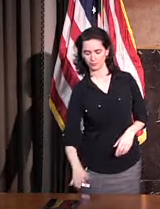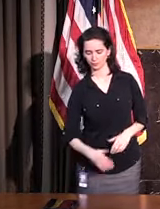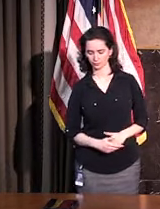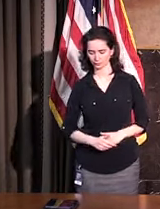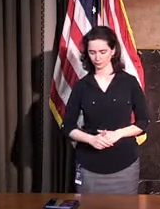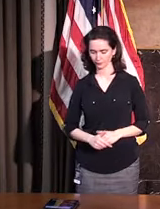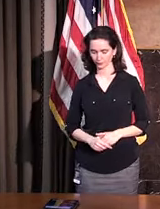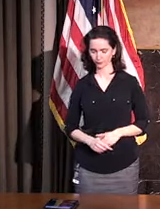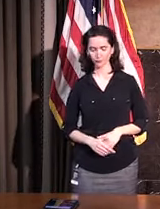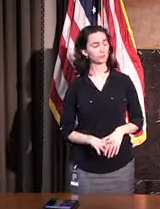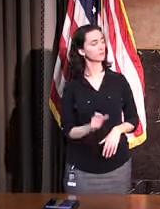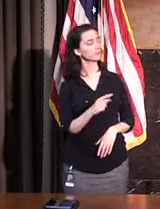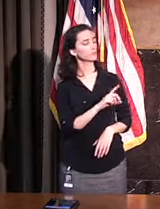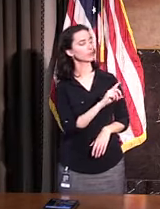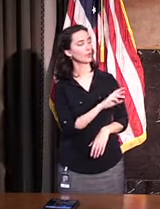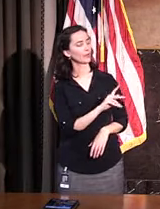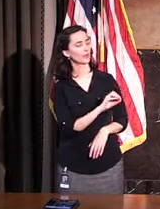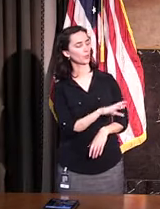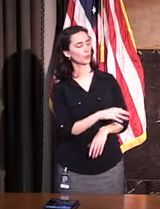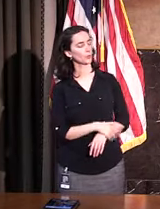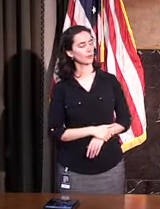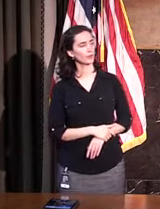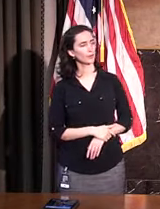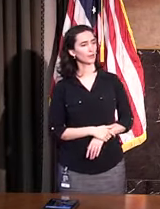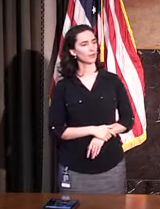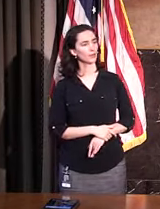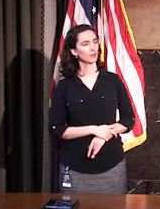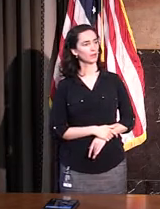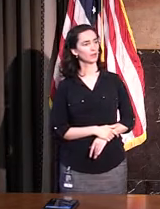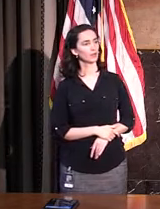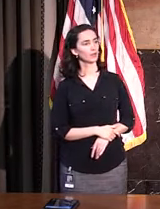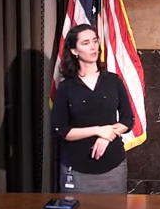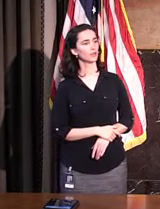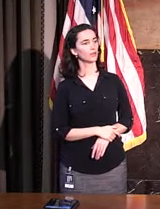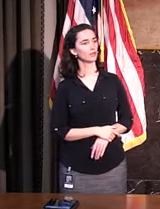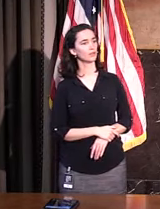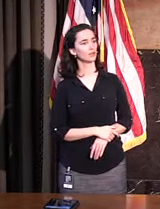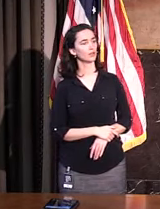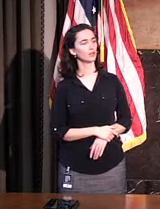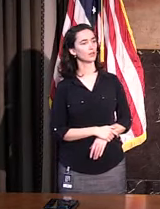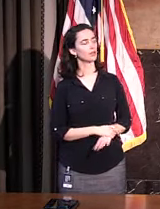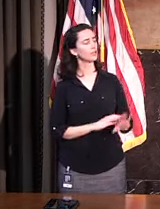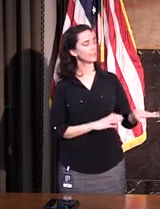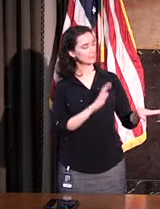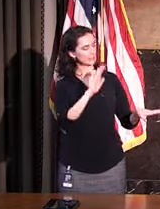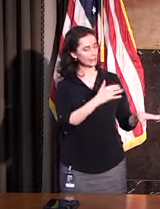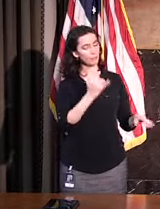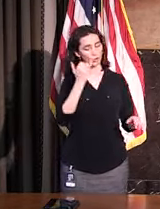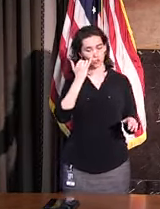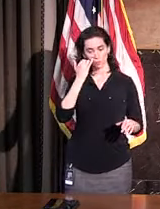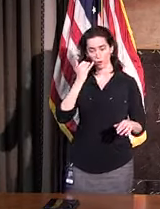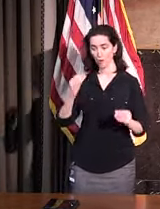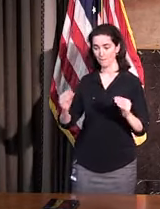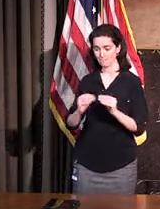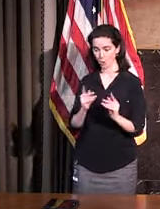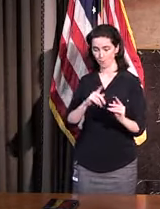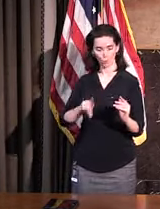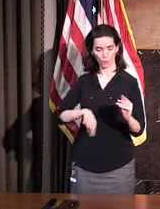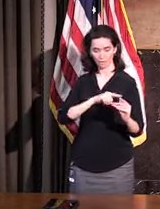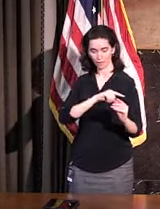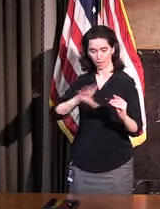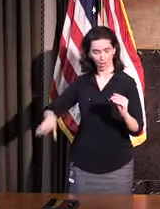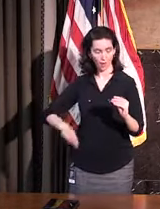of an implication that doses would have gone unused had the state not expanded eligibility today. Do we have